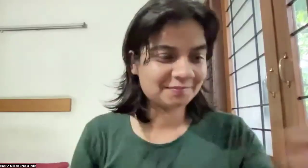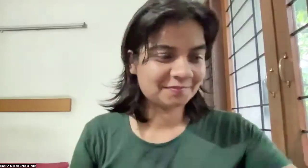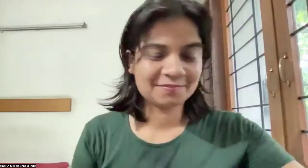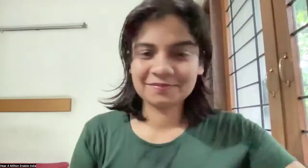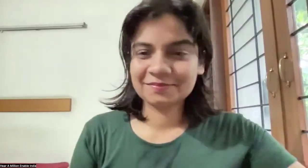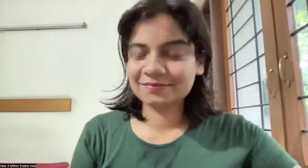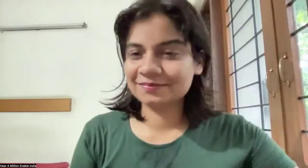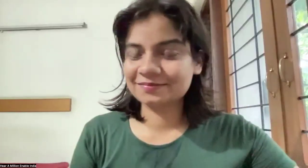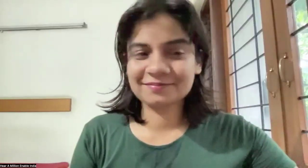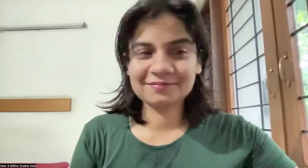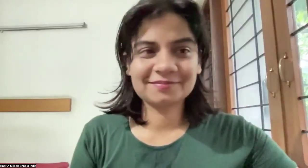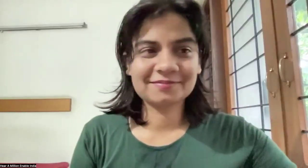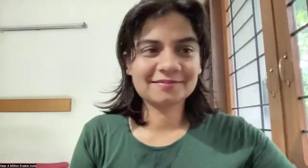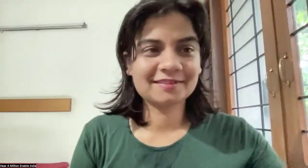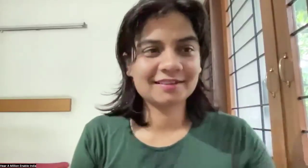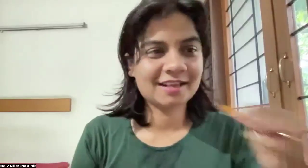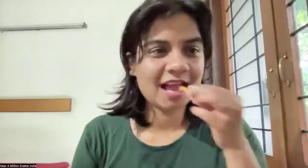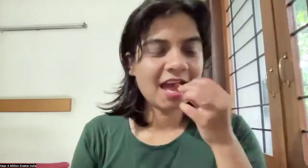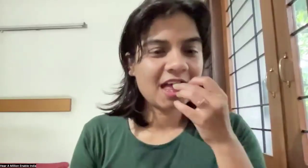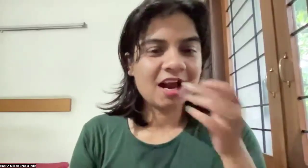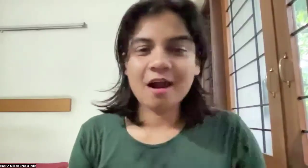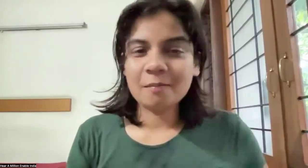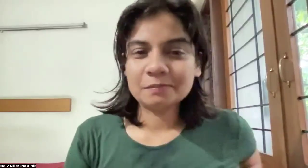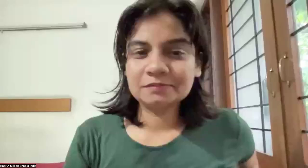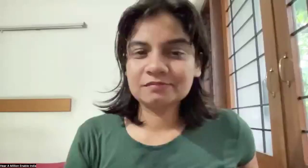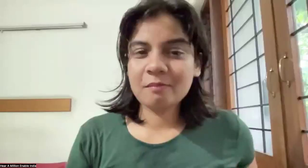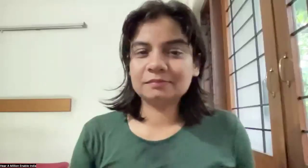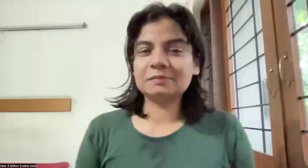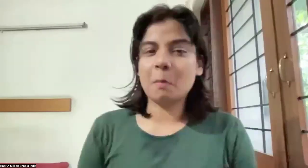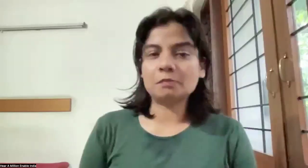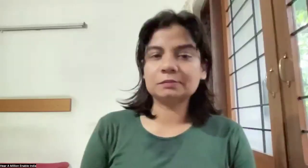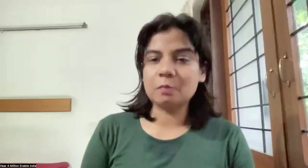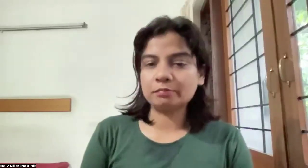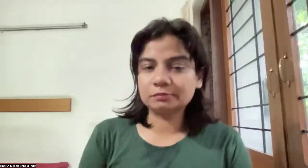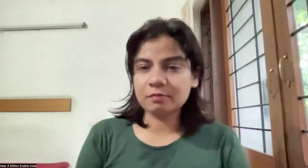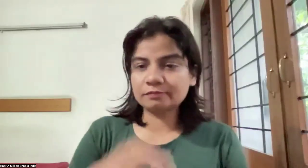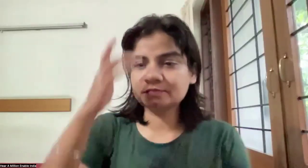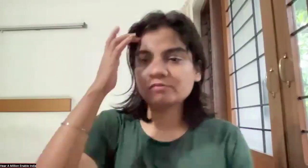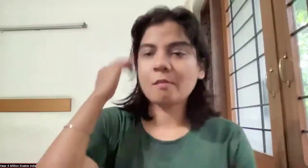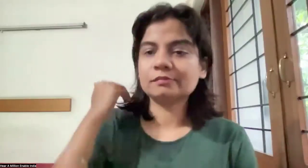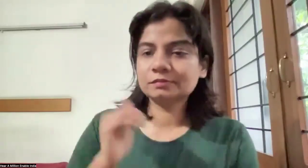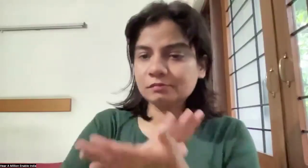I will hand you all over to the moderator.